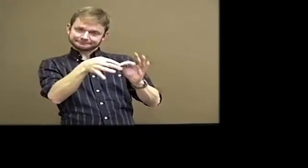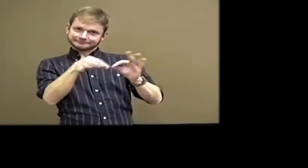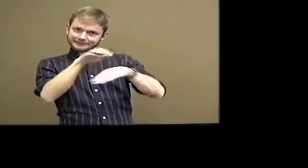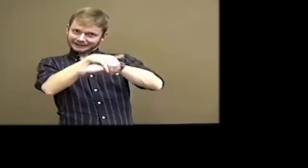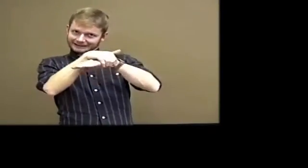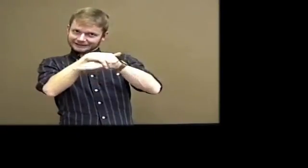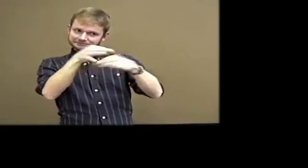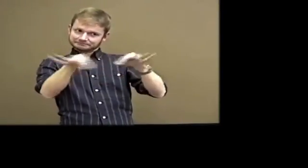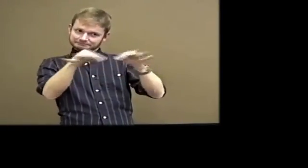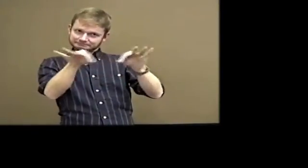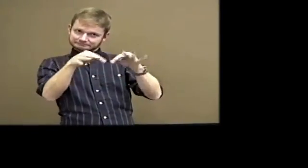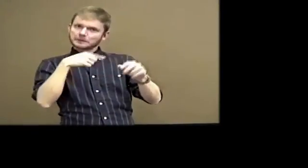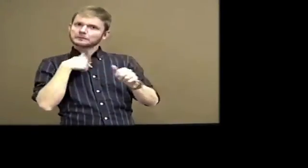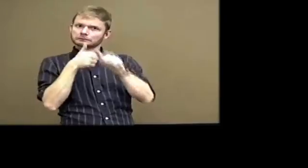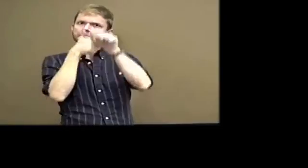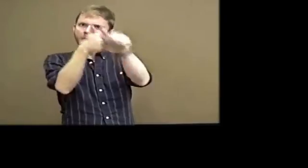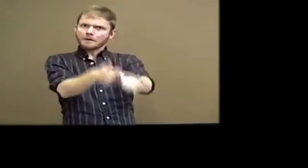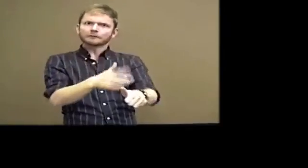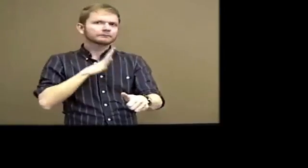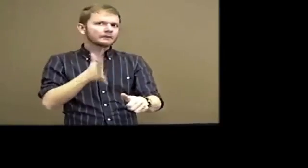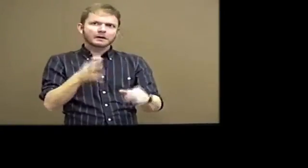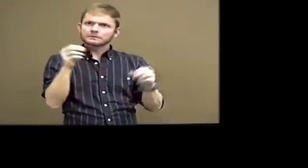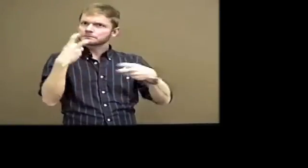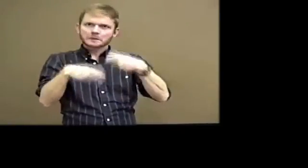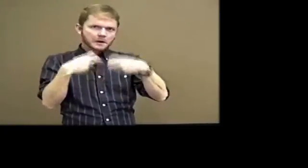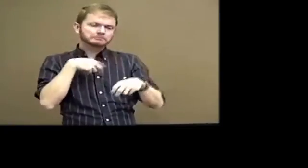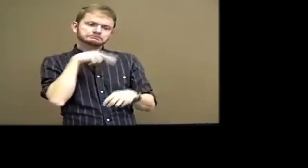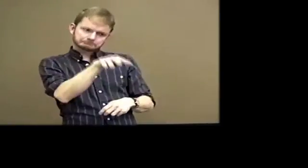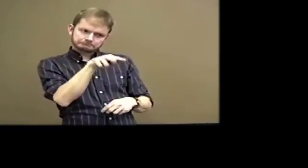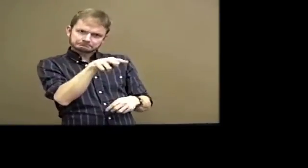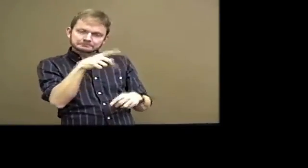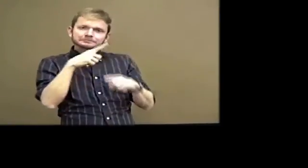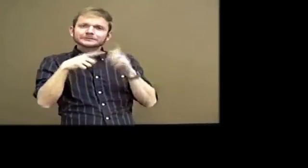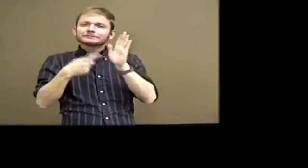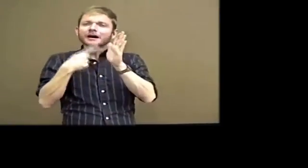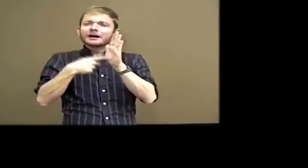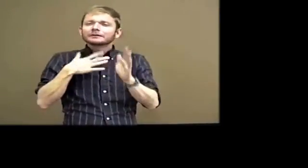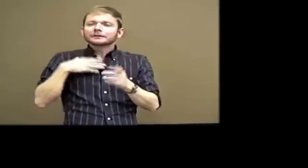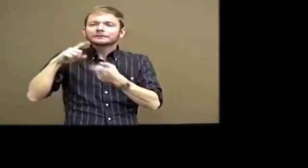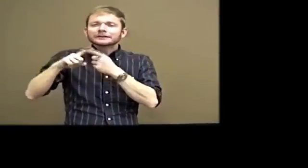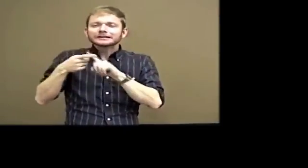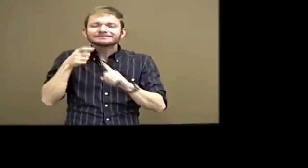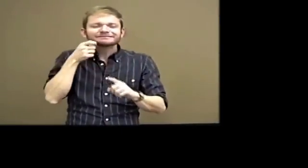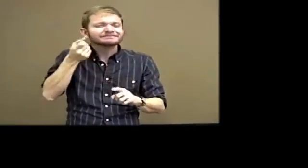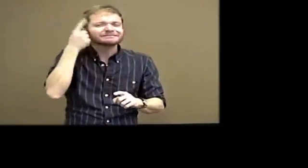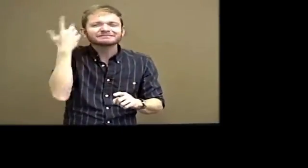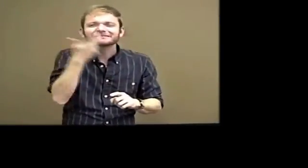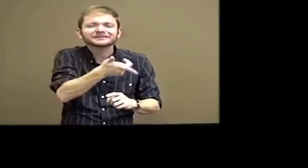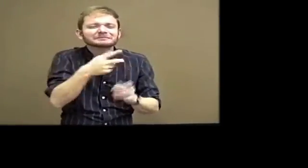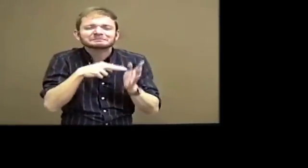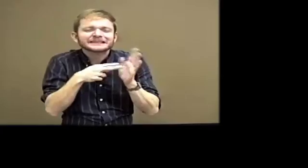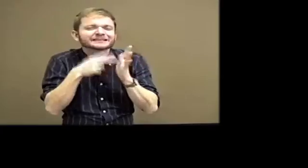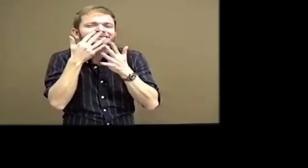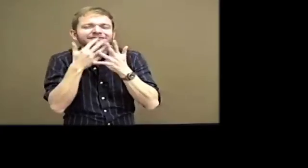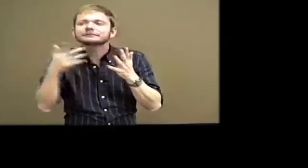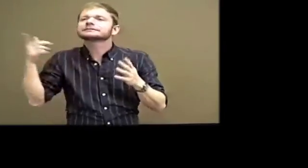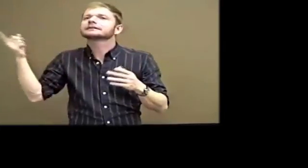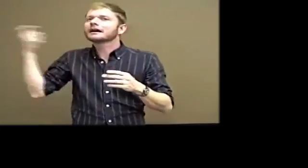problem understanding it. Sometimes my friends will have problems understanding what the English captions say, and so I explain it to them using